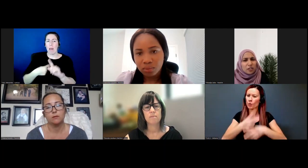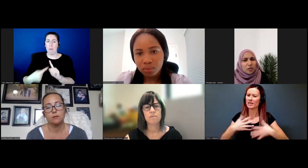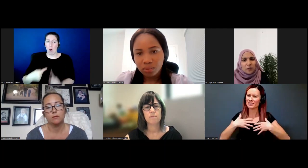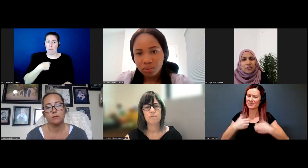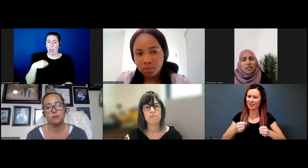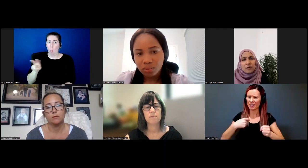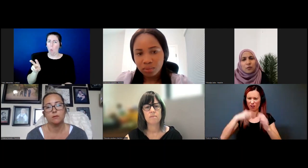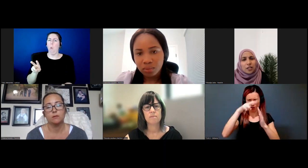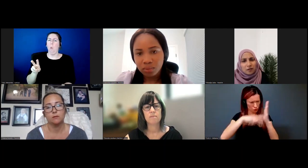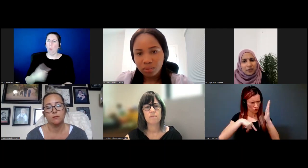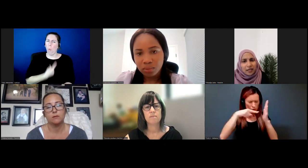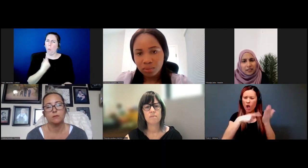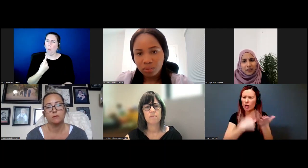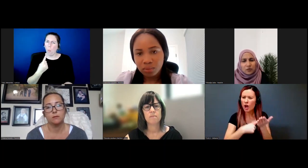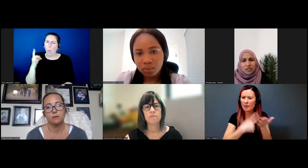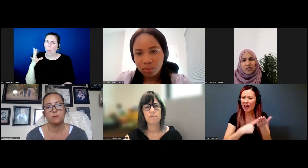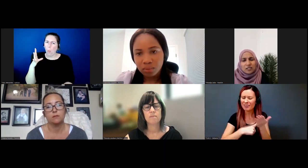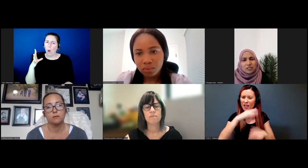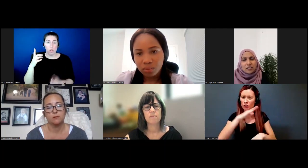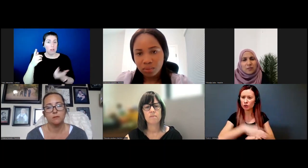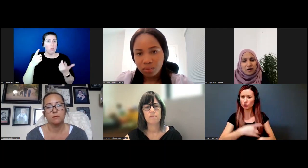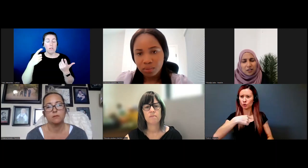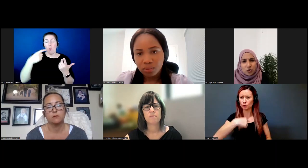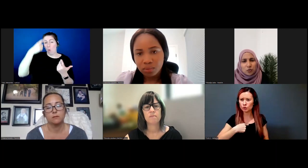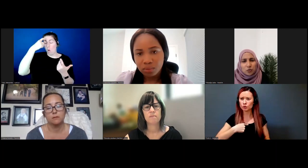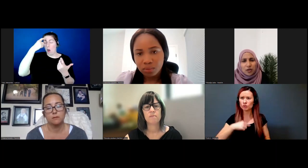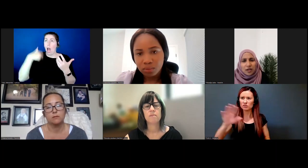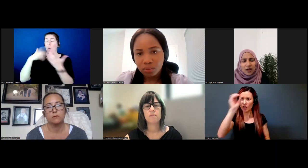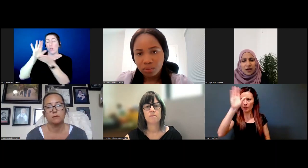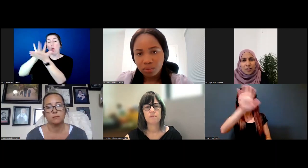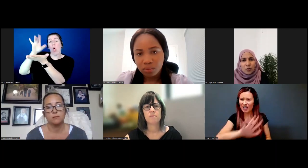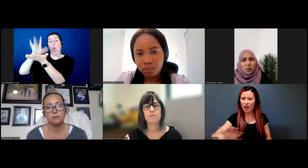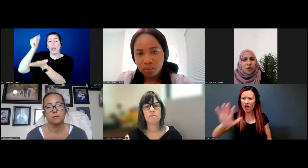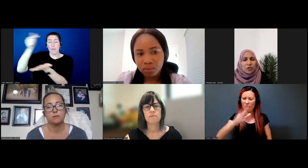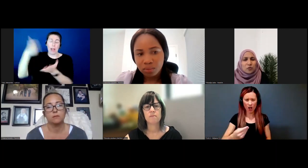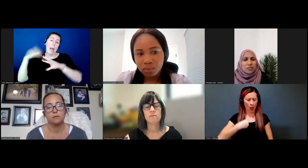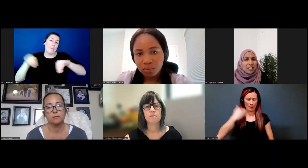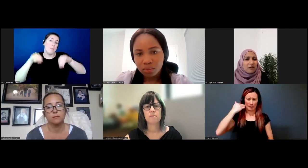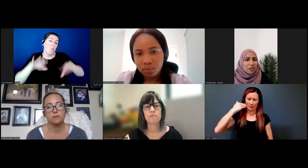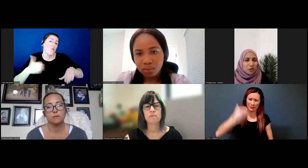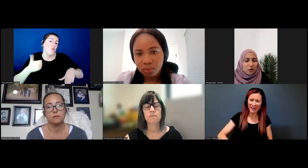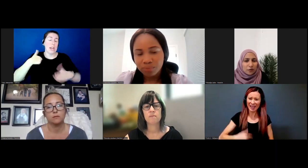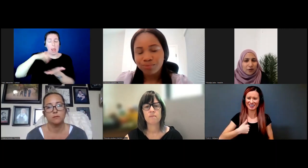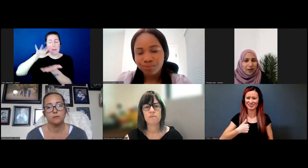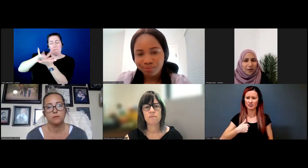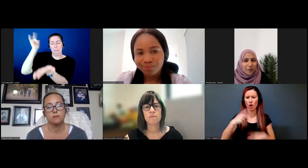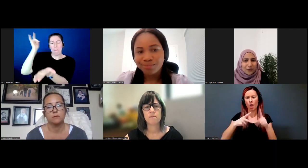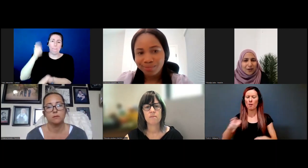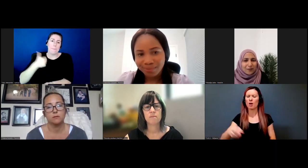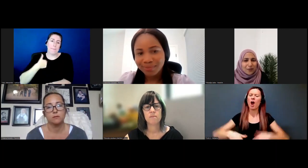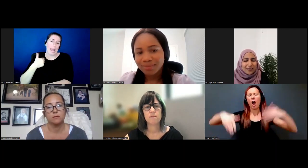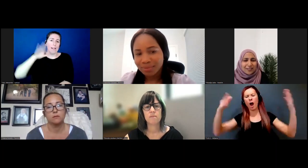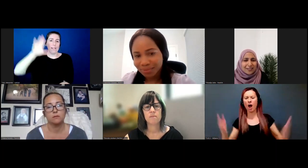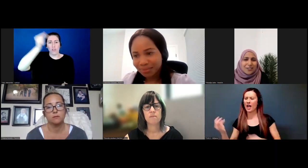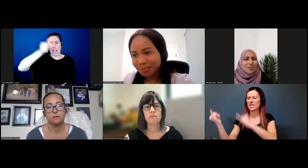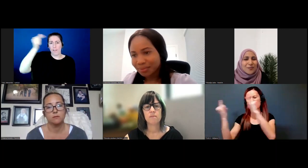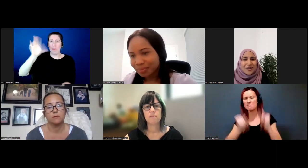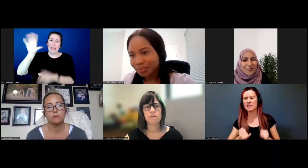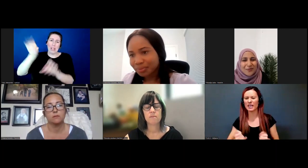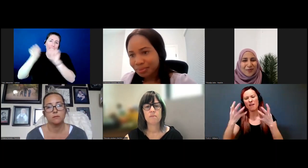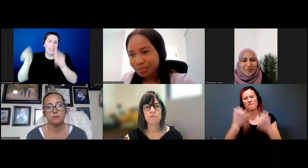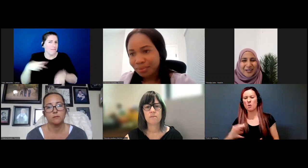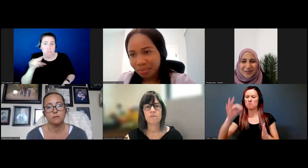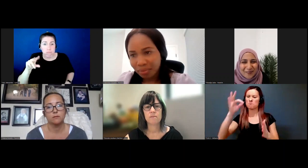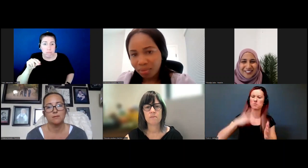painful. People think we want government handouts, that these are just immigrants who, want to take advantage of the government. There is no